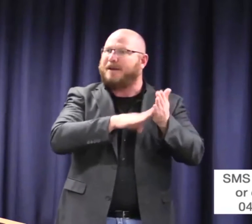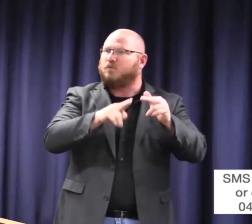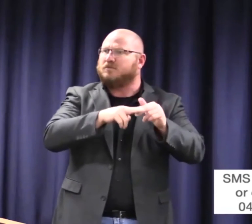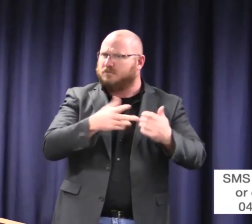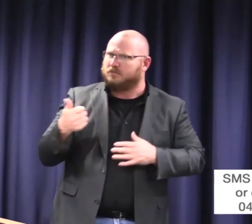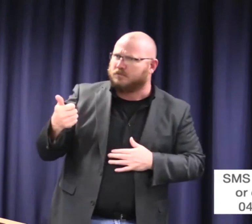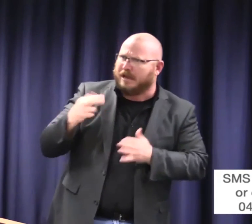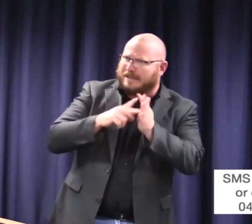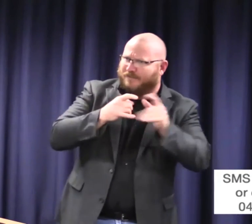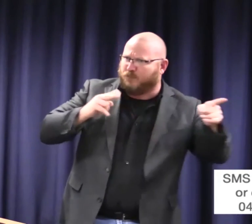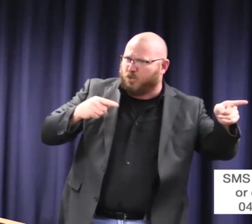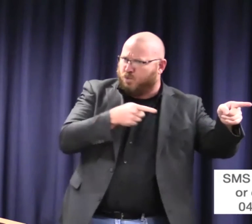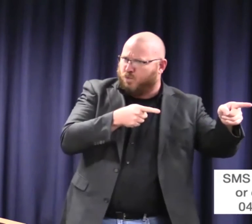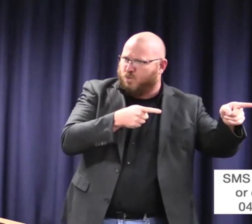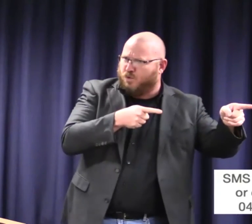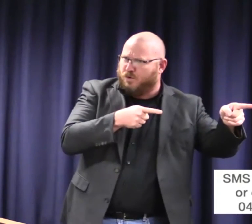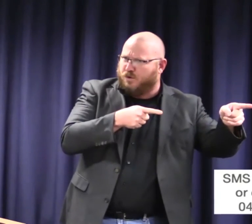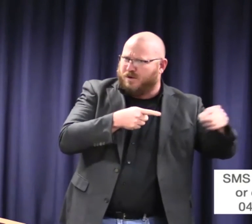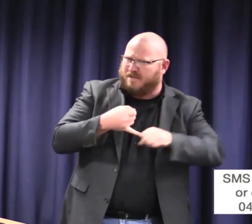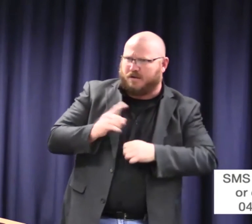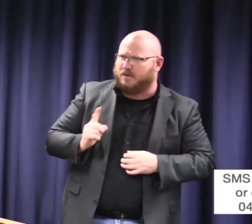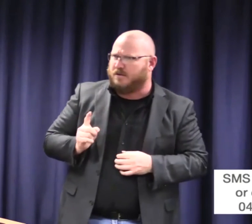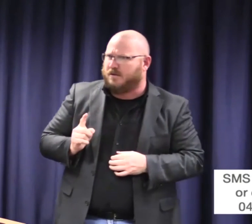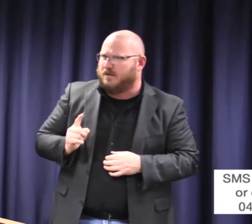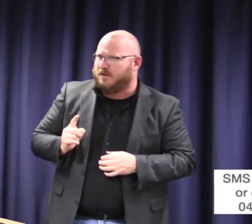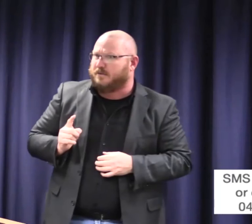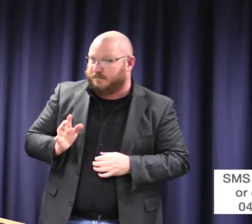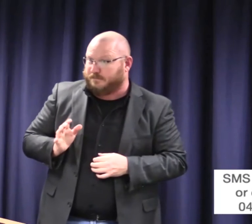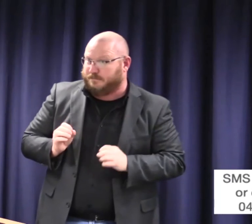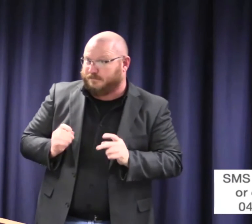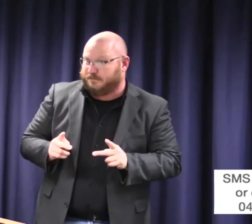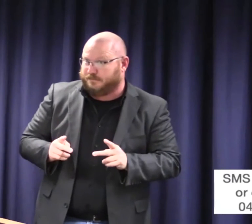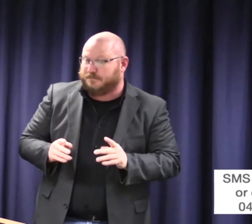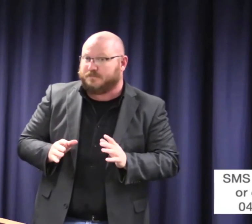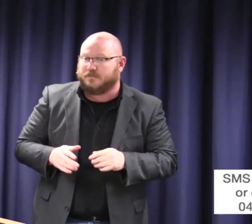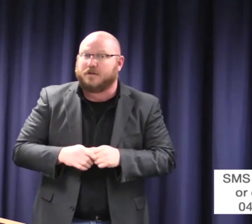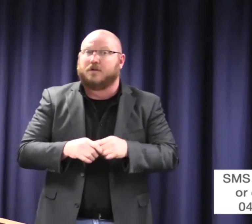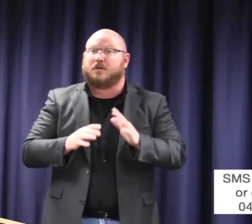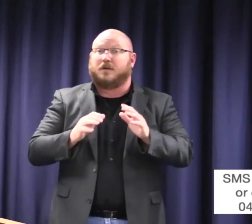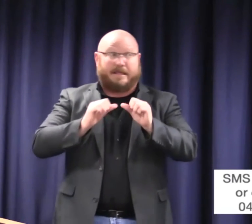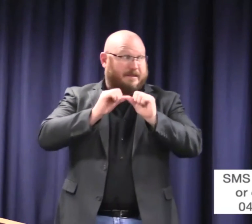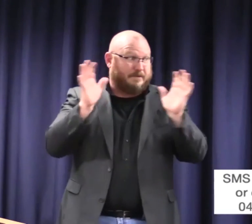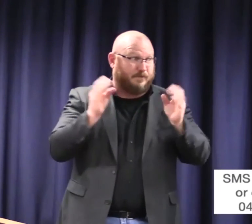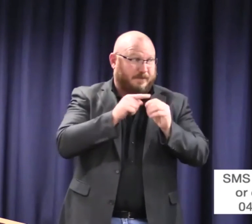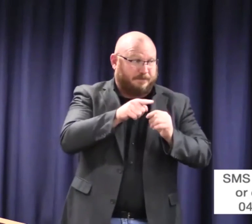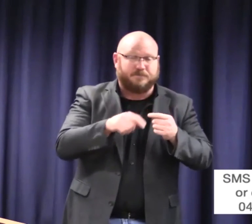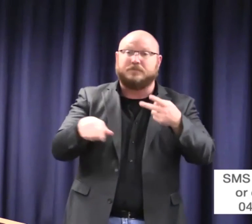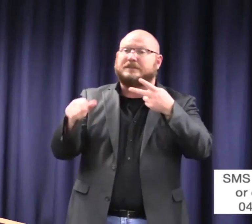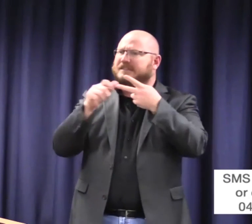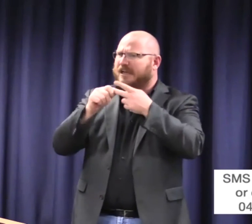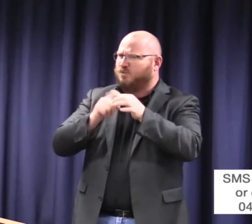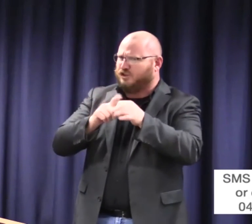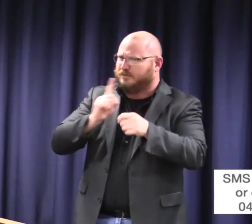NDIS package, I'm able to engage an interpreter. That's reasonable. That's something I wish, that I